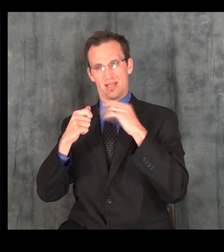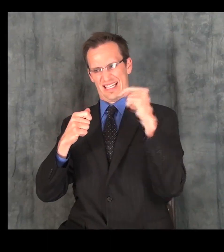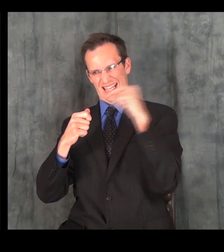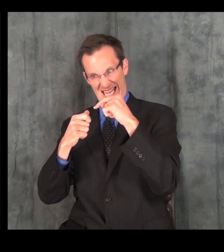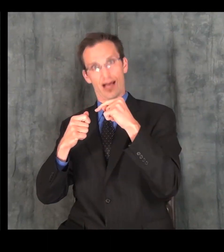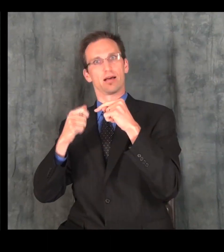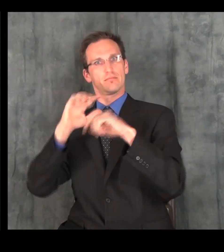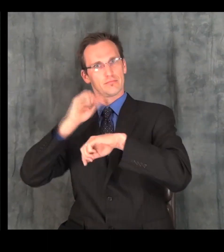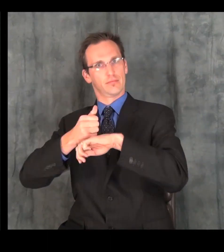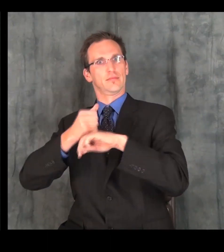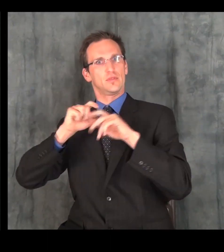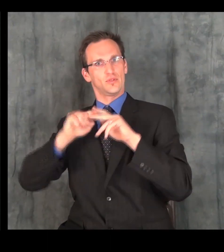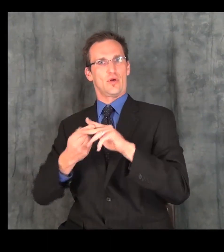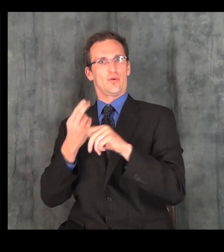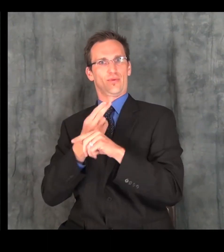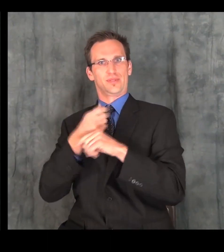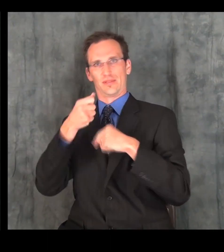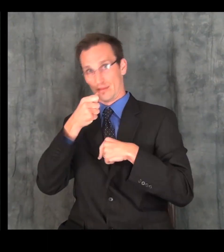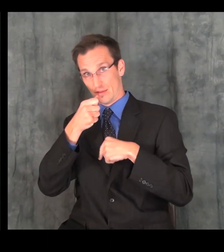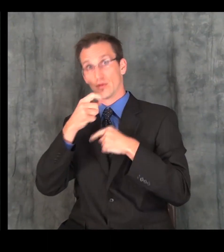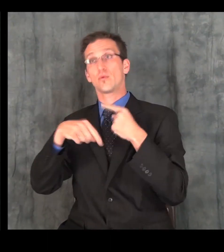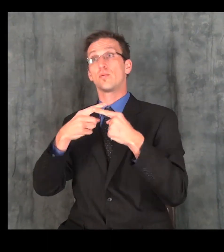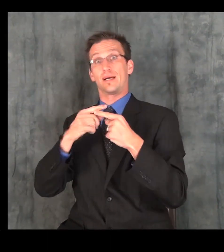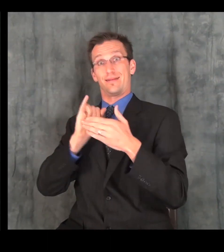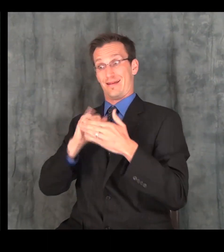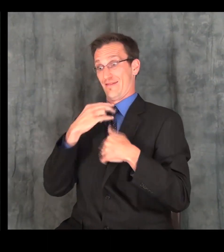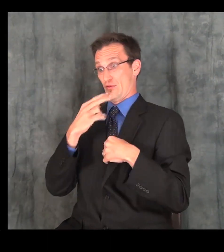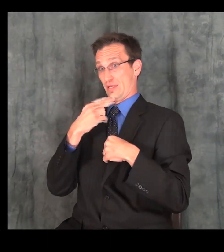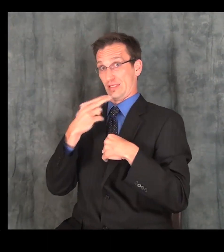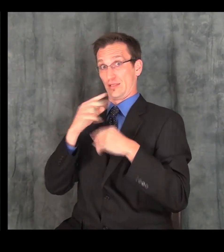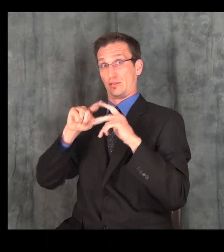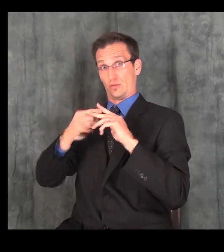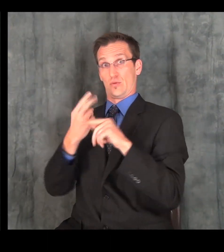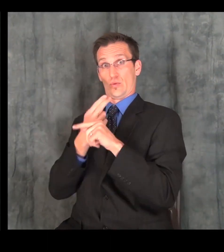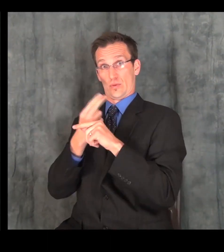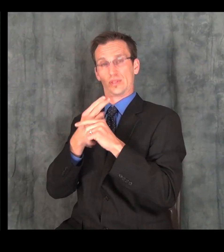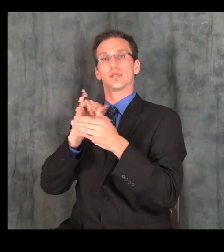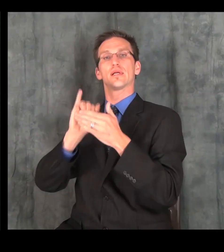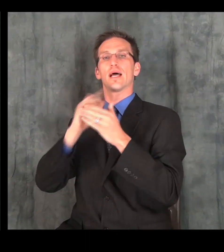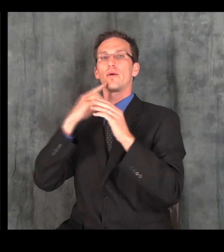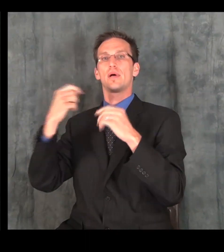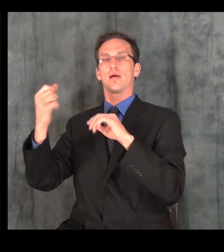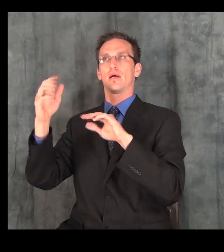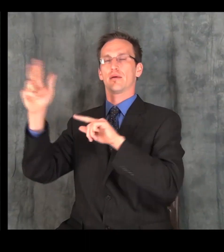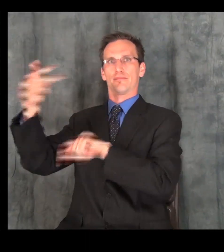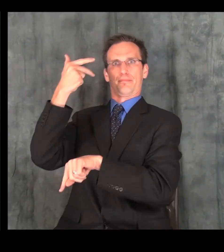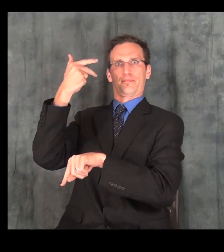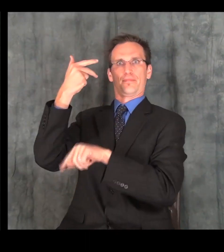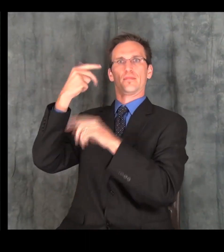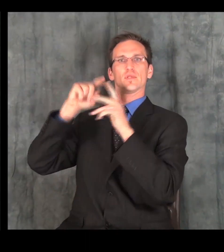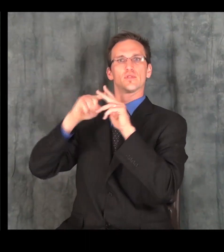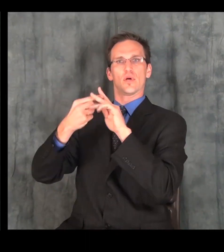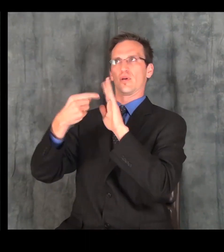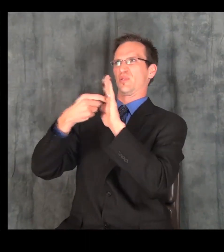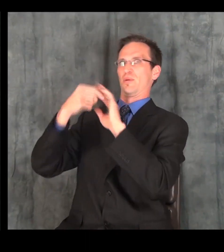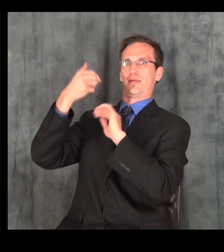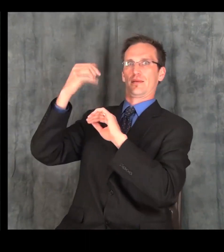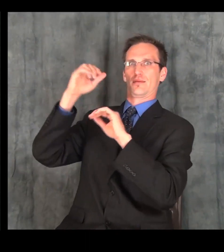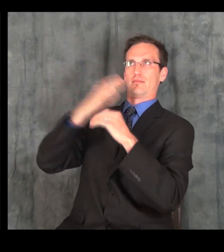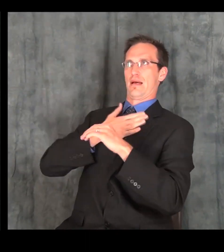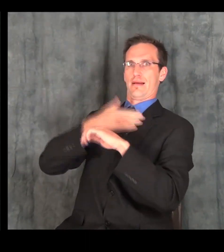and when the voice is activated, it sends a signal to the camera, which is focused on that location, and the